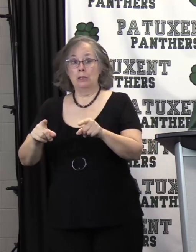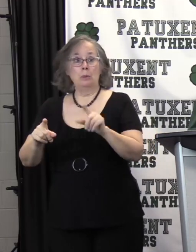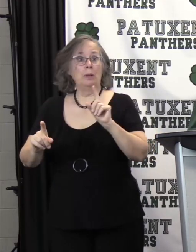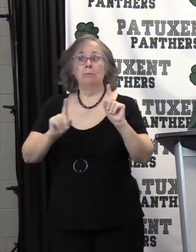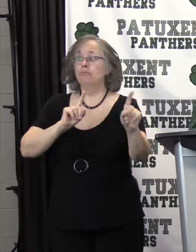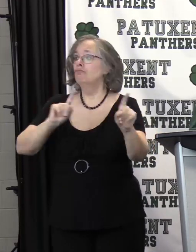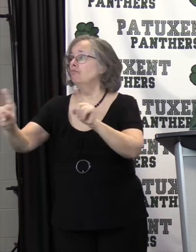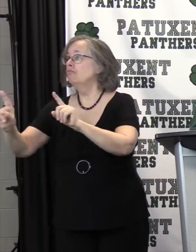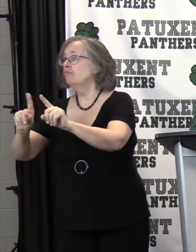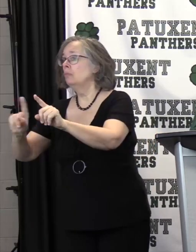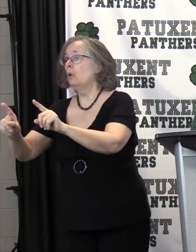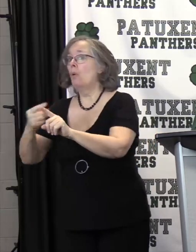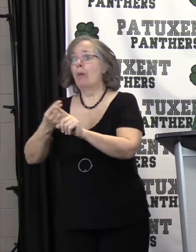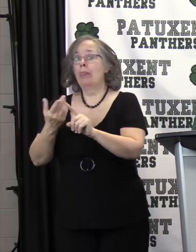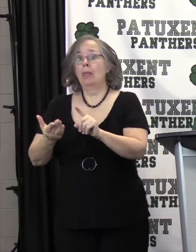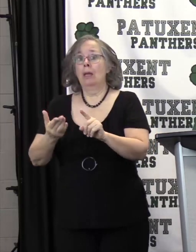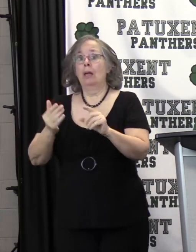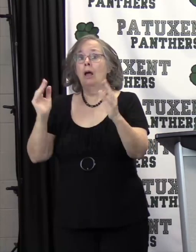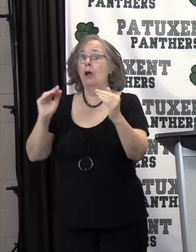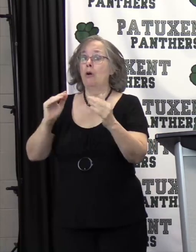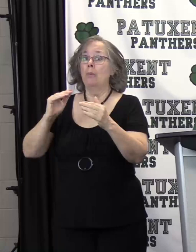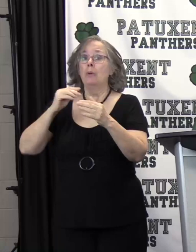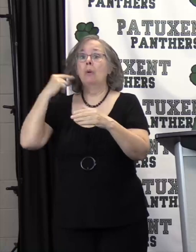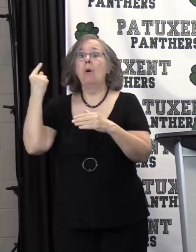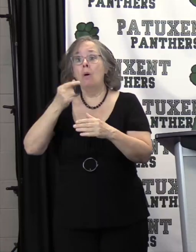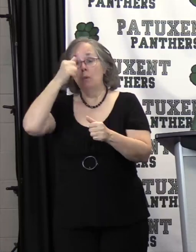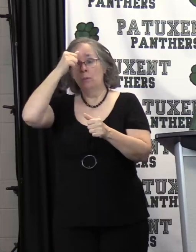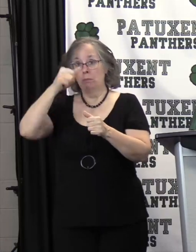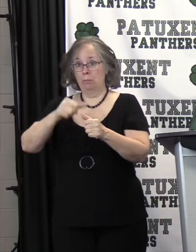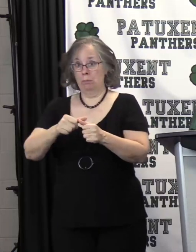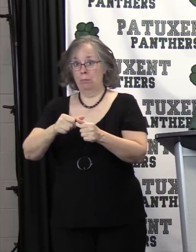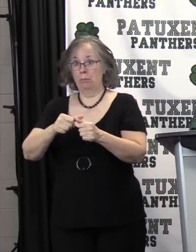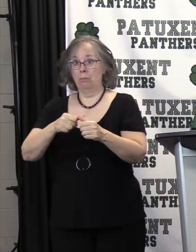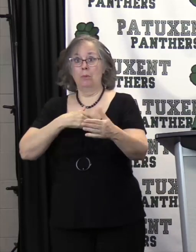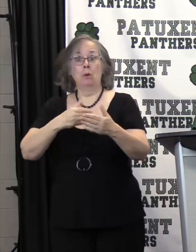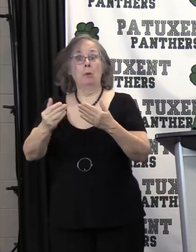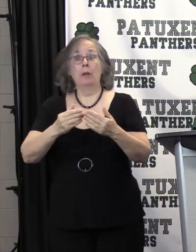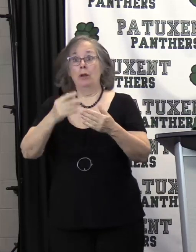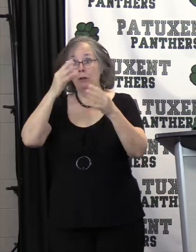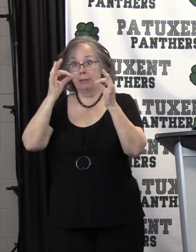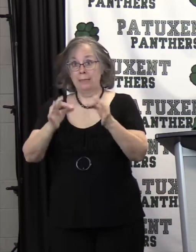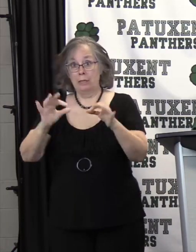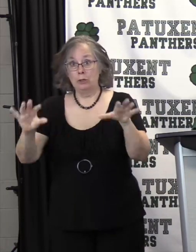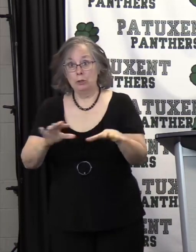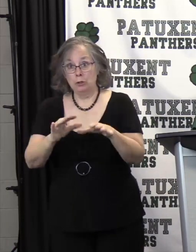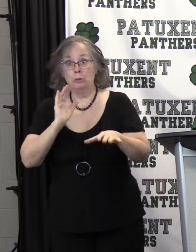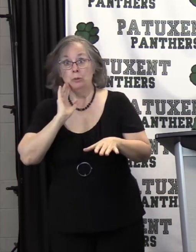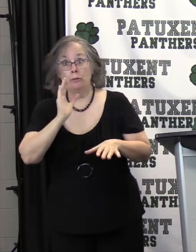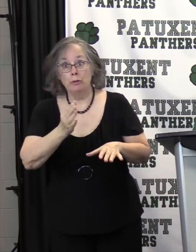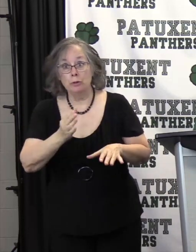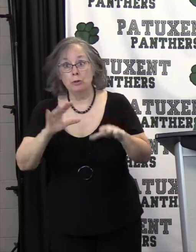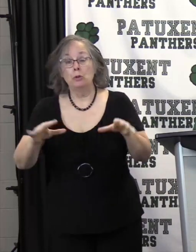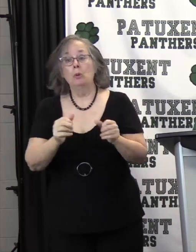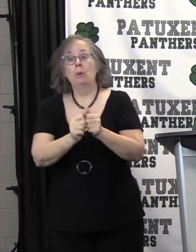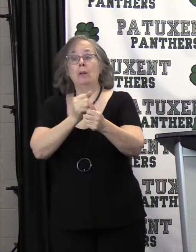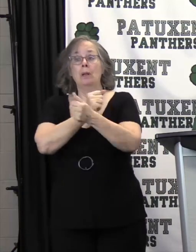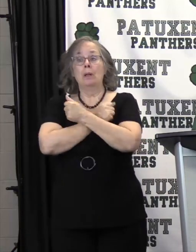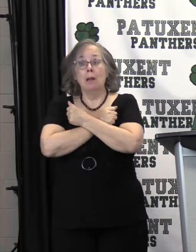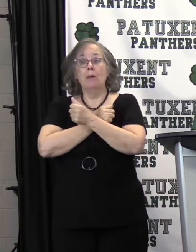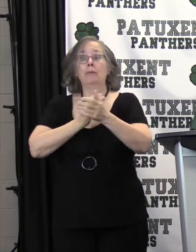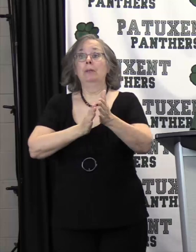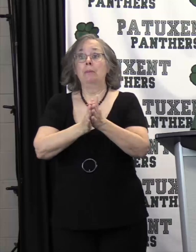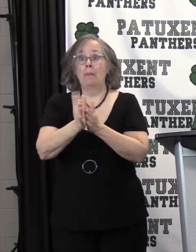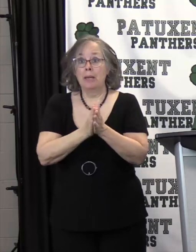separate ways, this is one thing I hope you will always remember. No matter what you choose to do with your future, do it with love and with